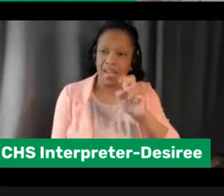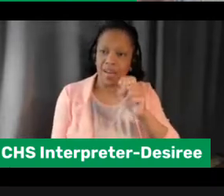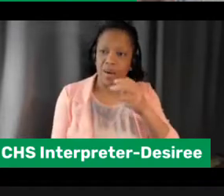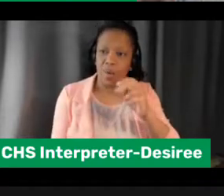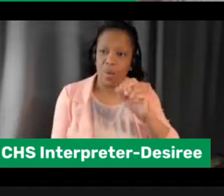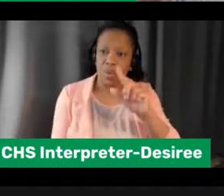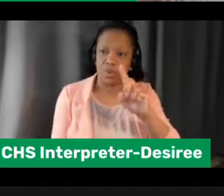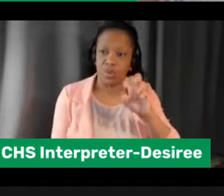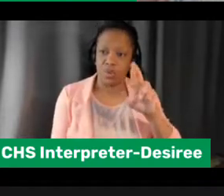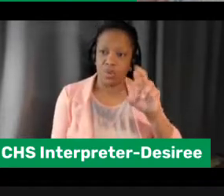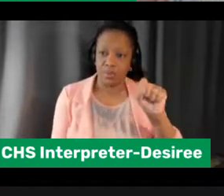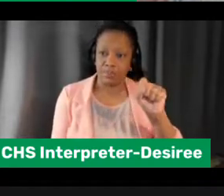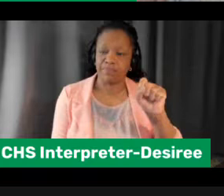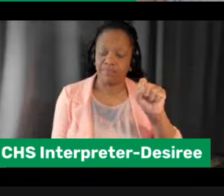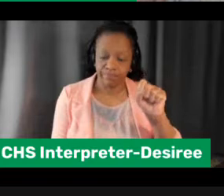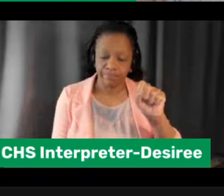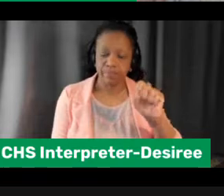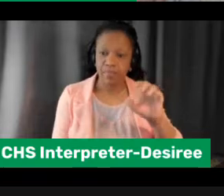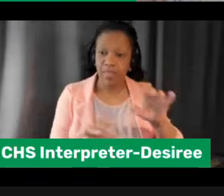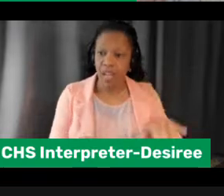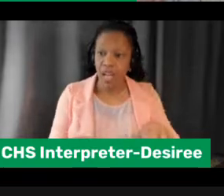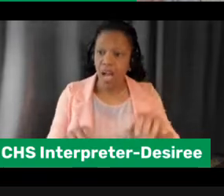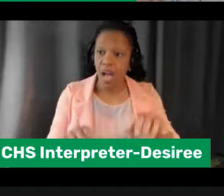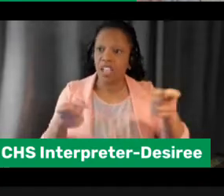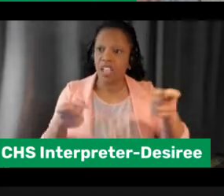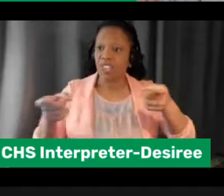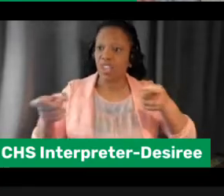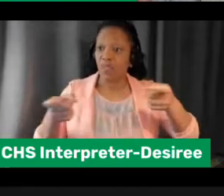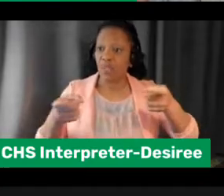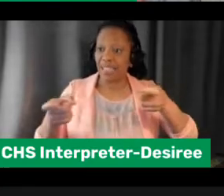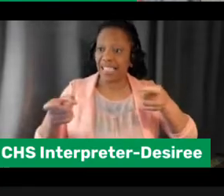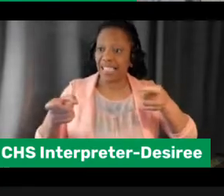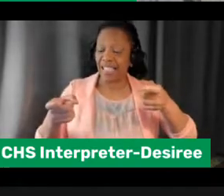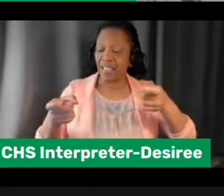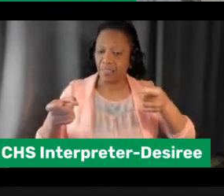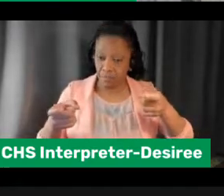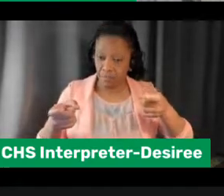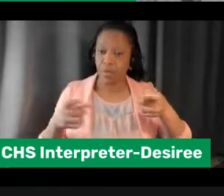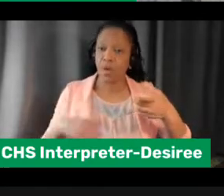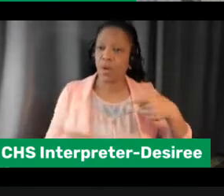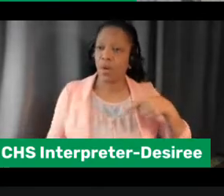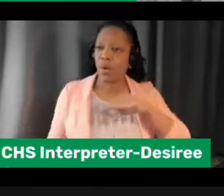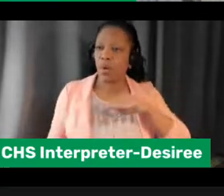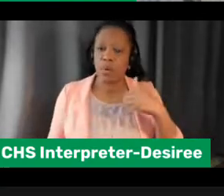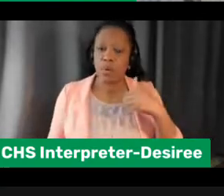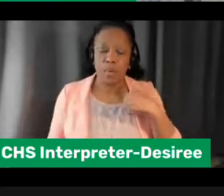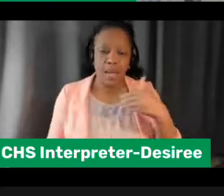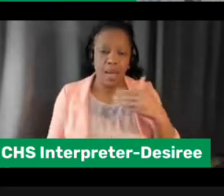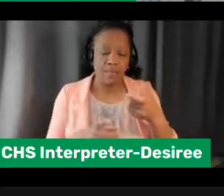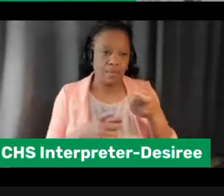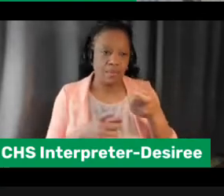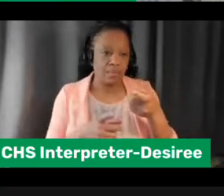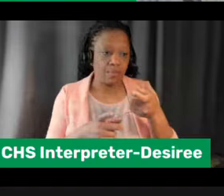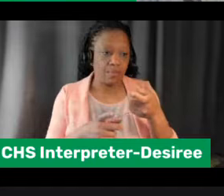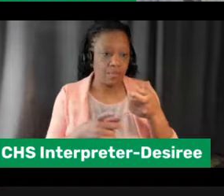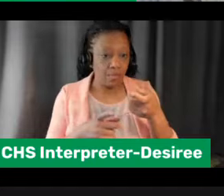Sovereignty, that we all have, which I think is spelled wrong there, but that we have control over our